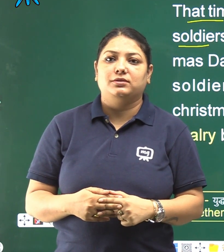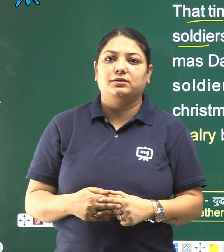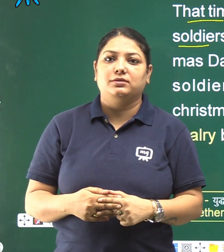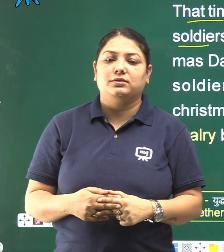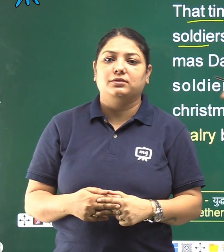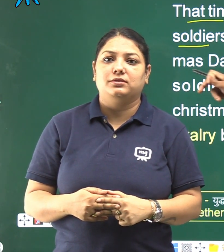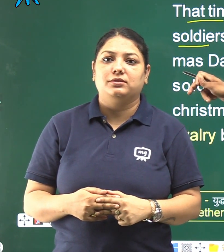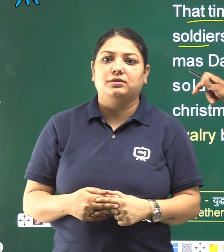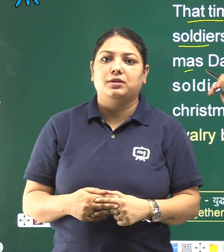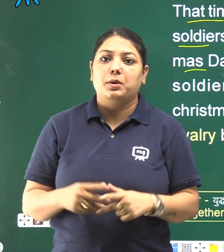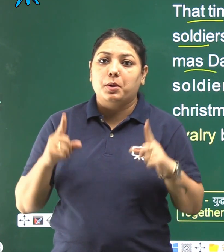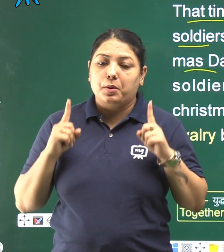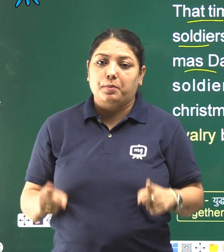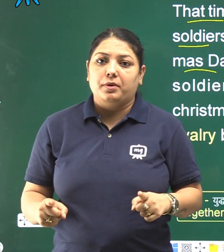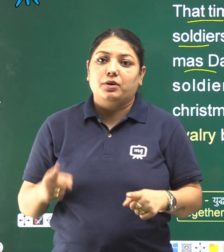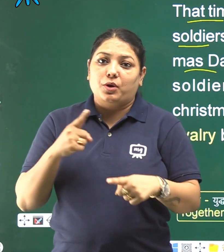But on Christmas Day,